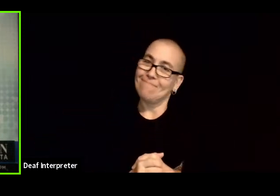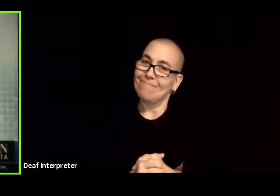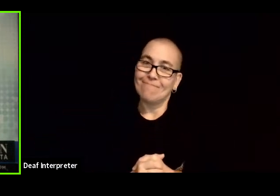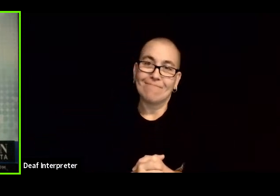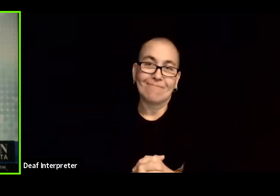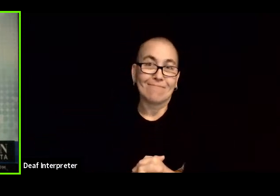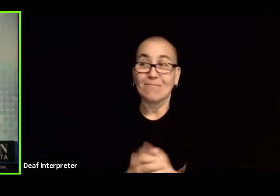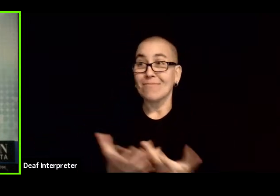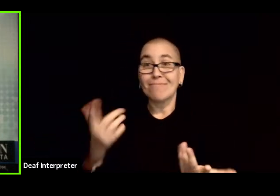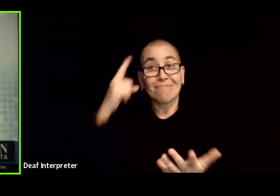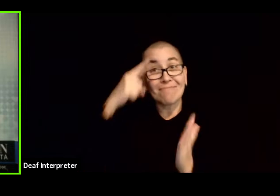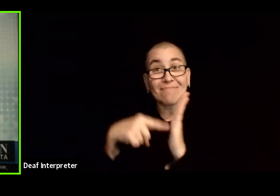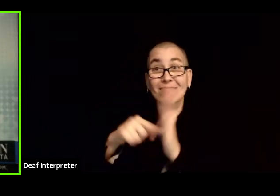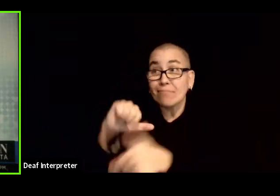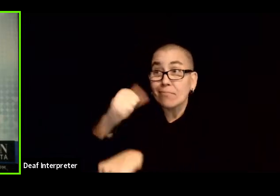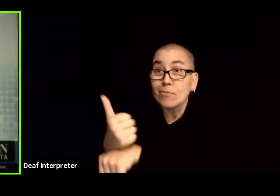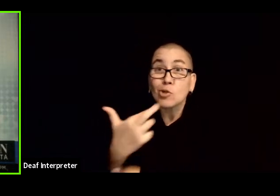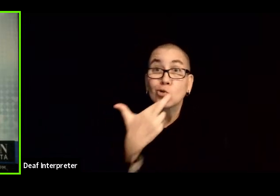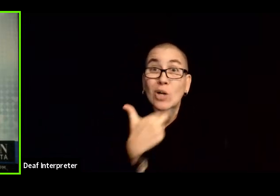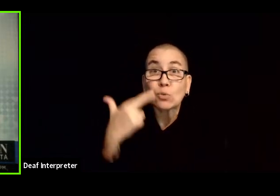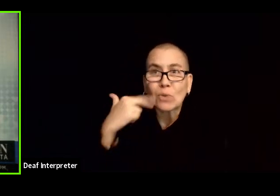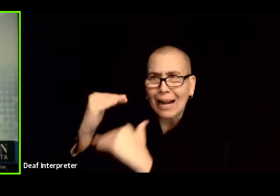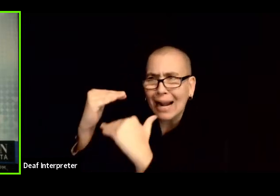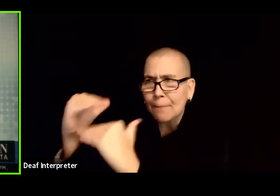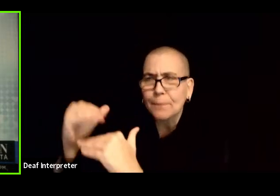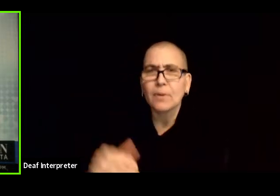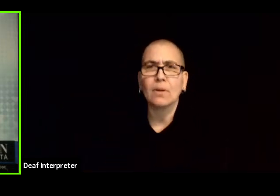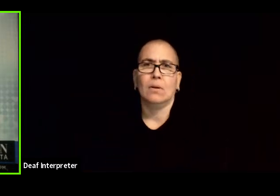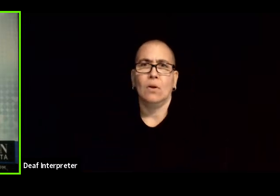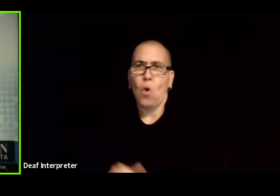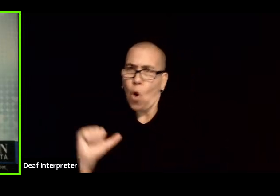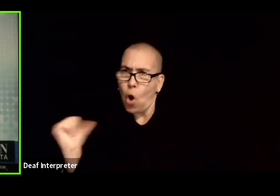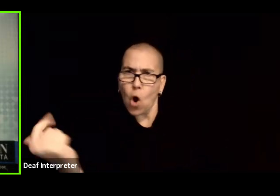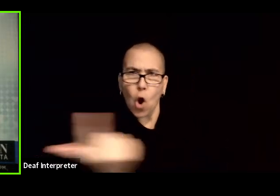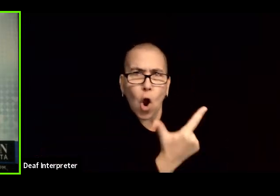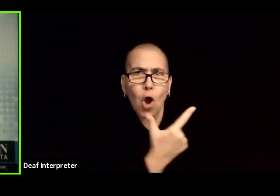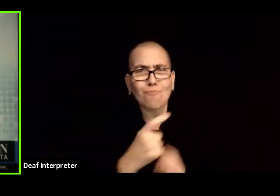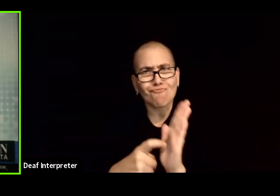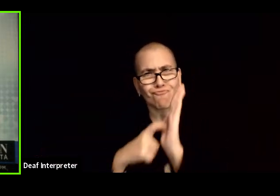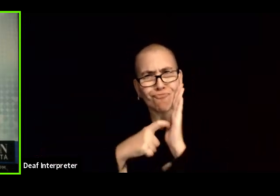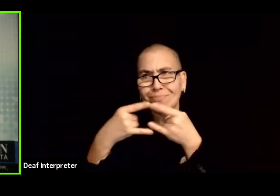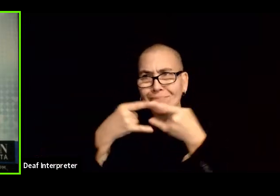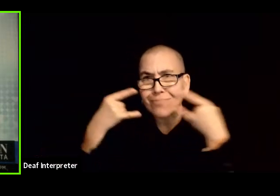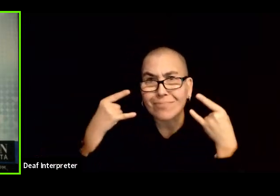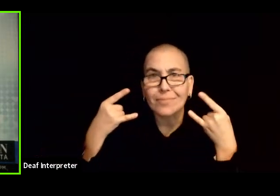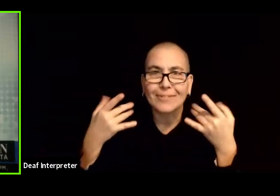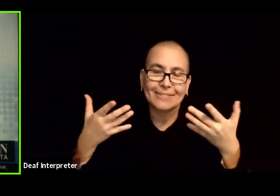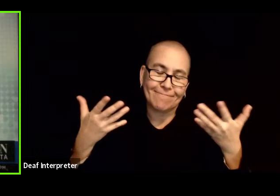in place, we can make a big difference. Thank you.